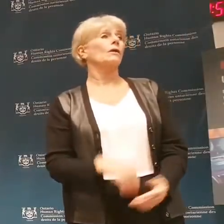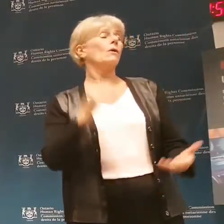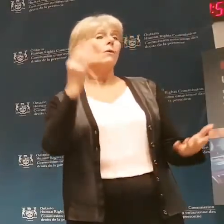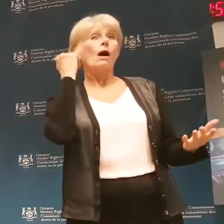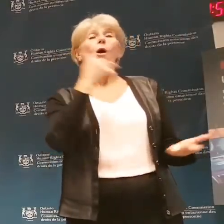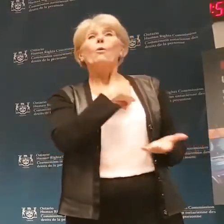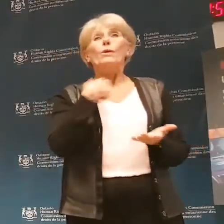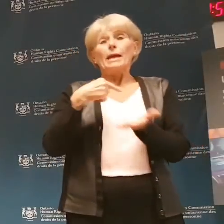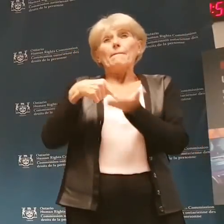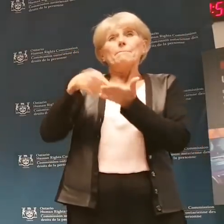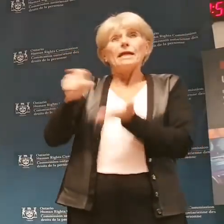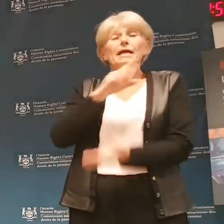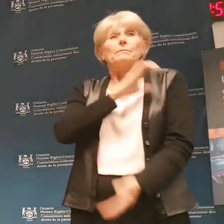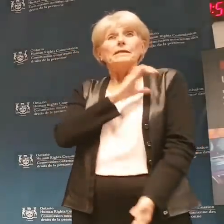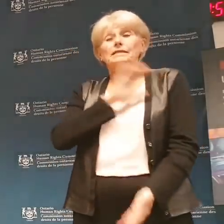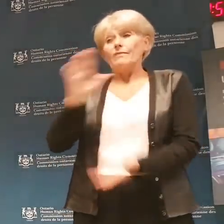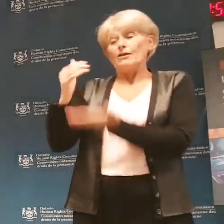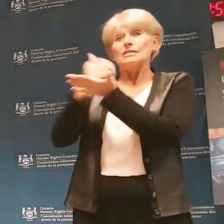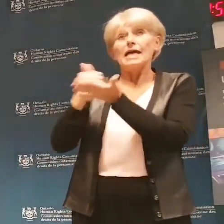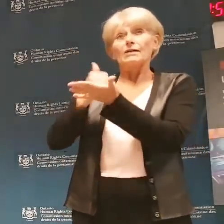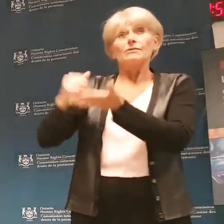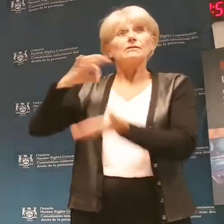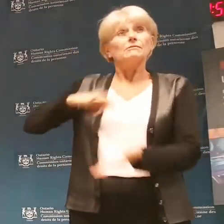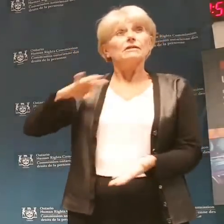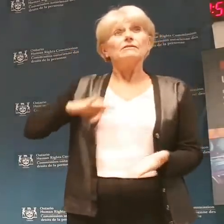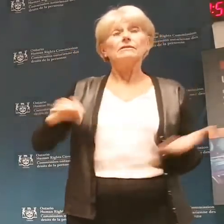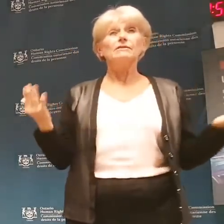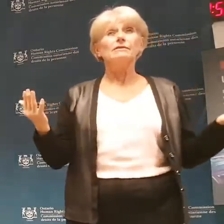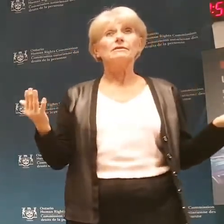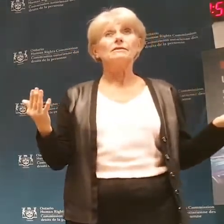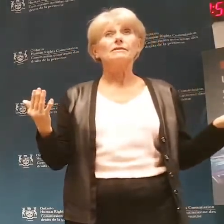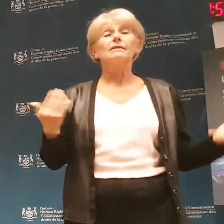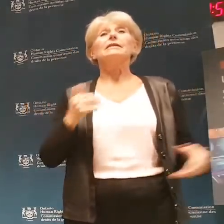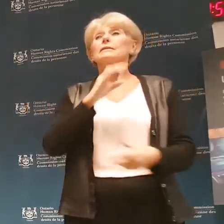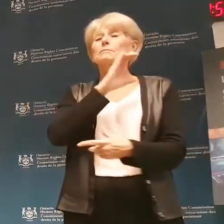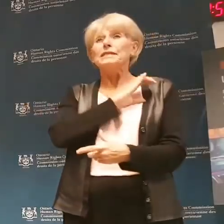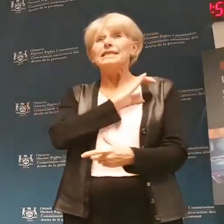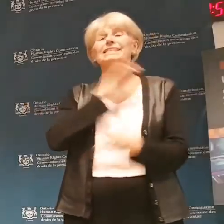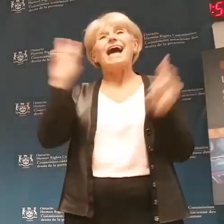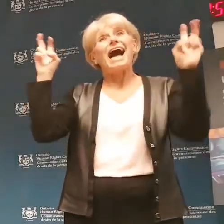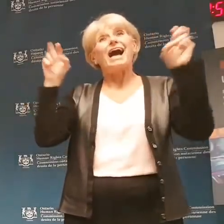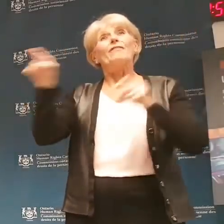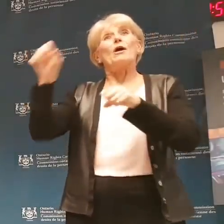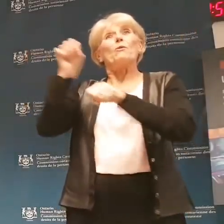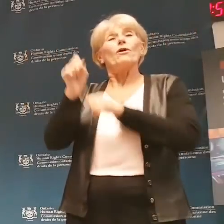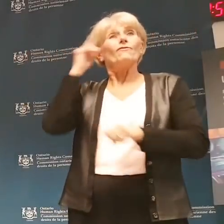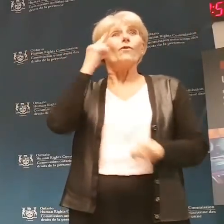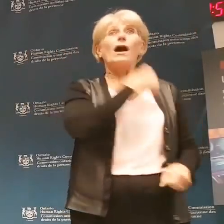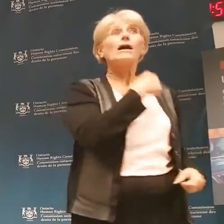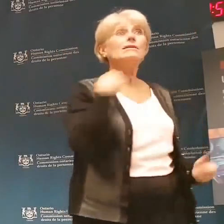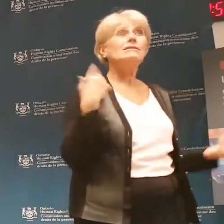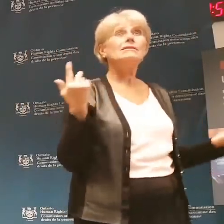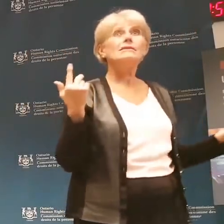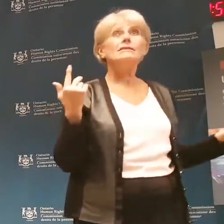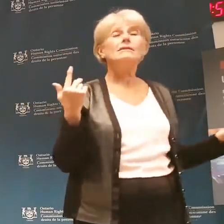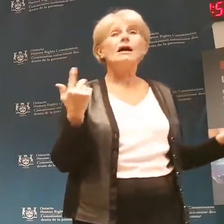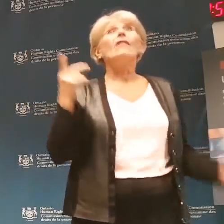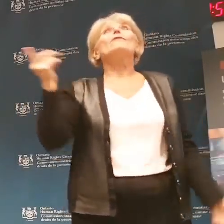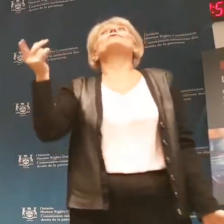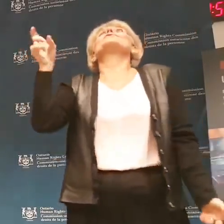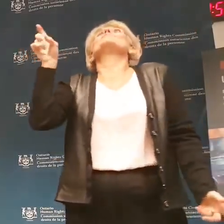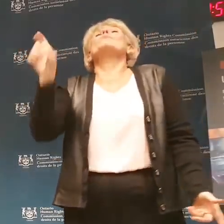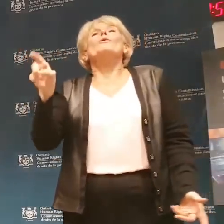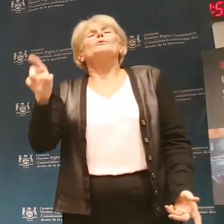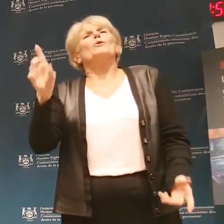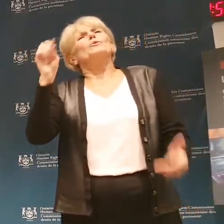Because we pay police officers salaries and benefits, the police actually work for us. They are supposed to